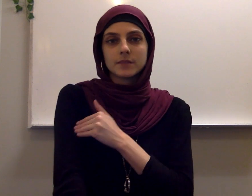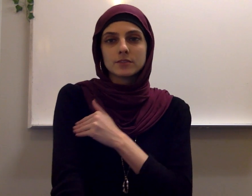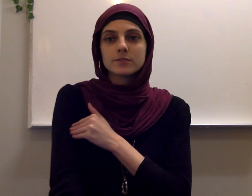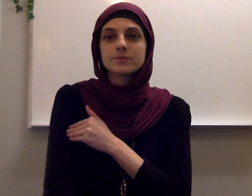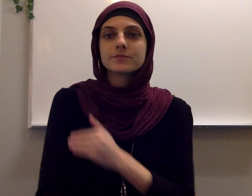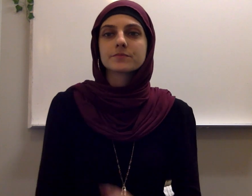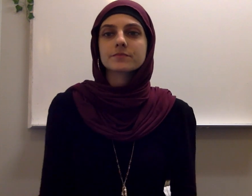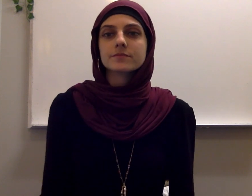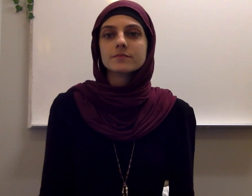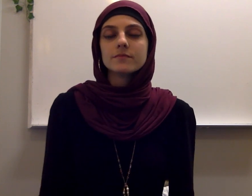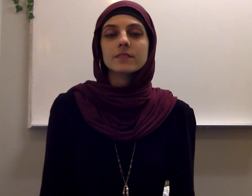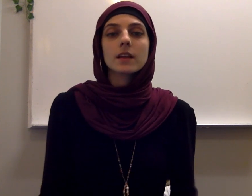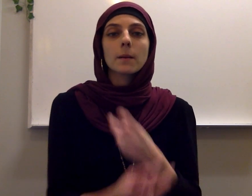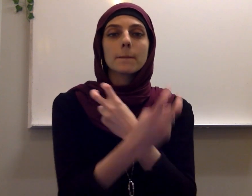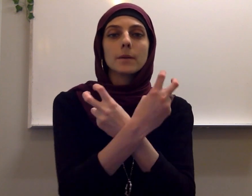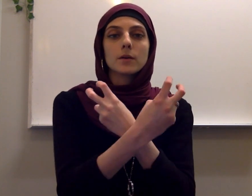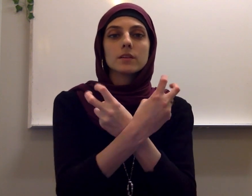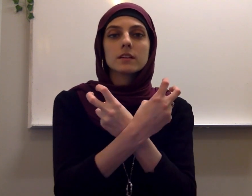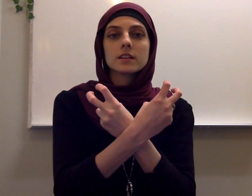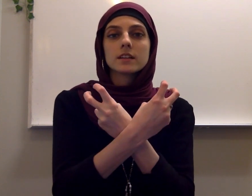Muscle. Bone.